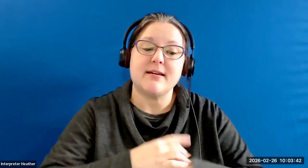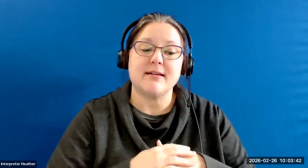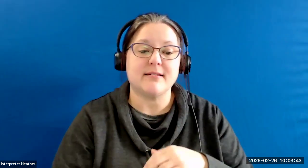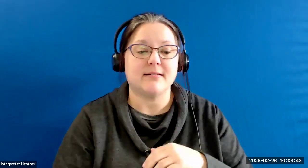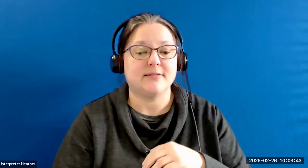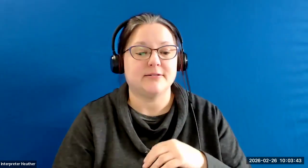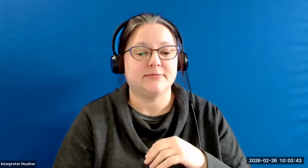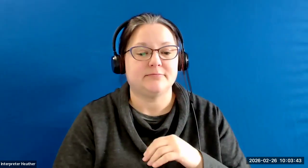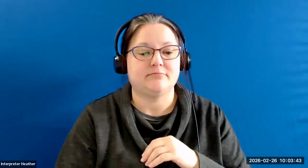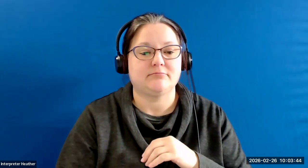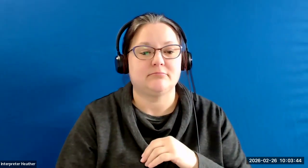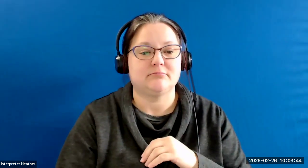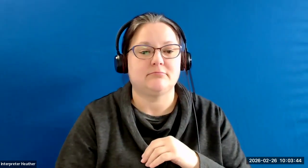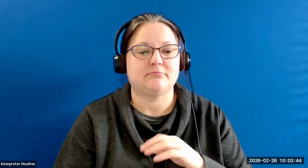day.